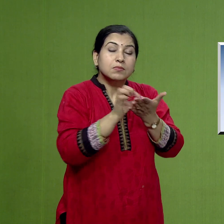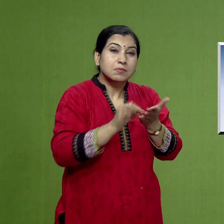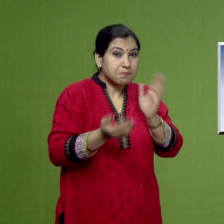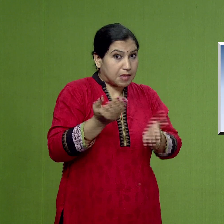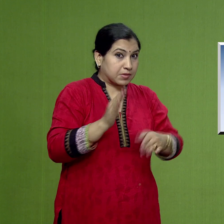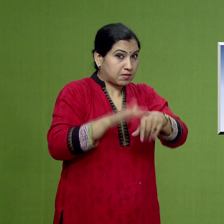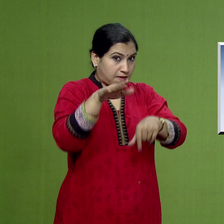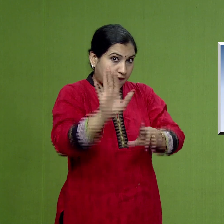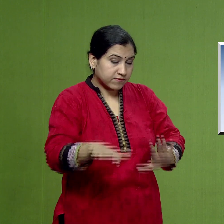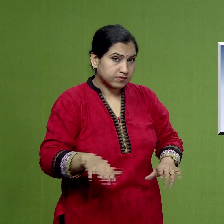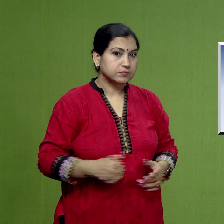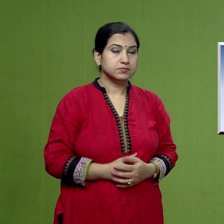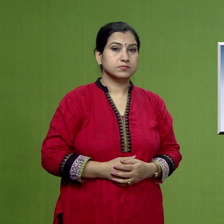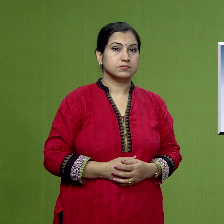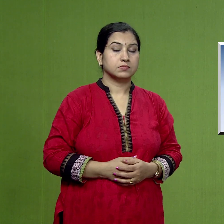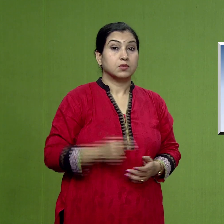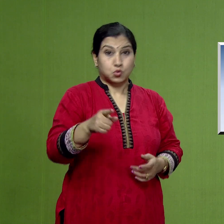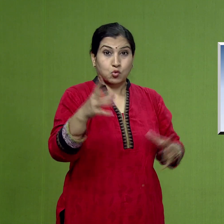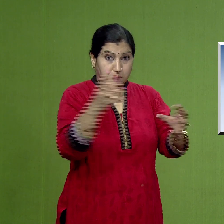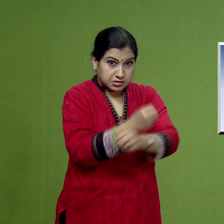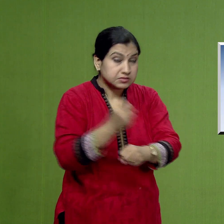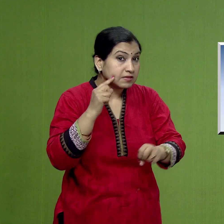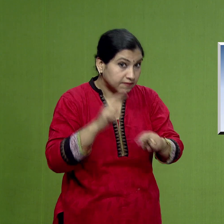If not, ask your parents about that.